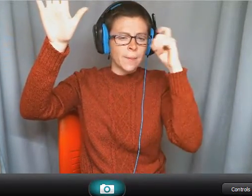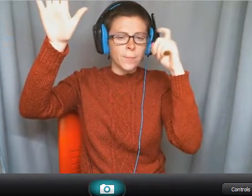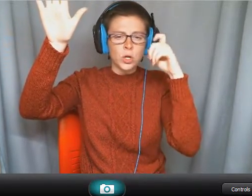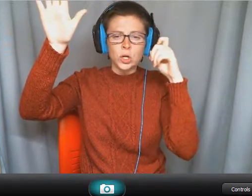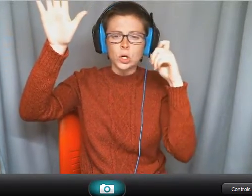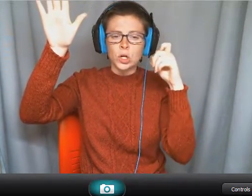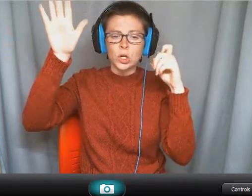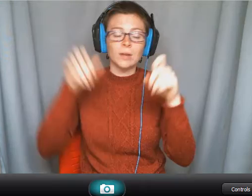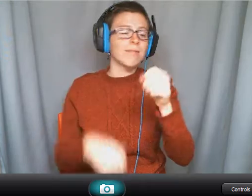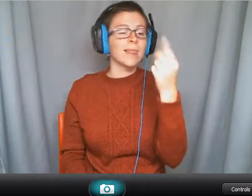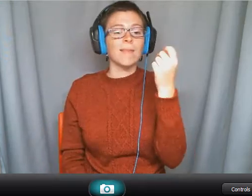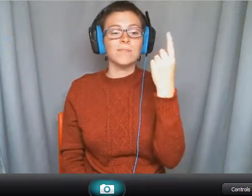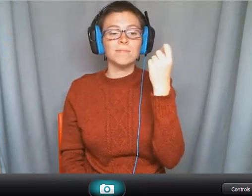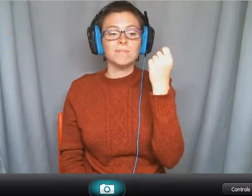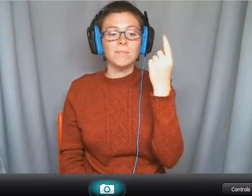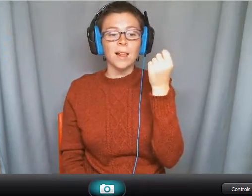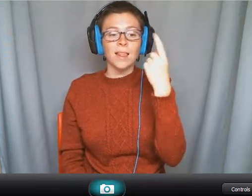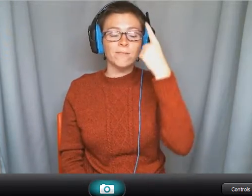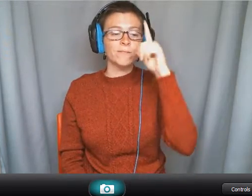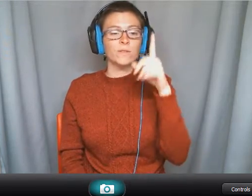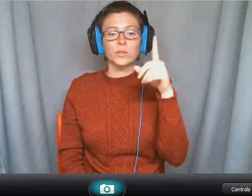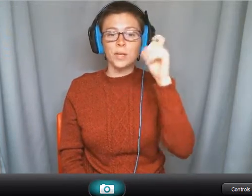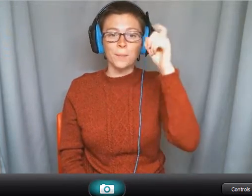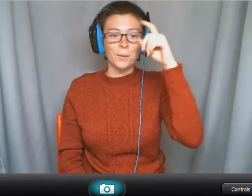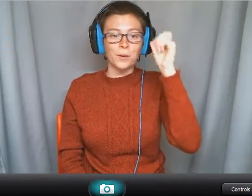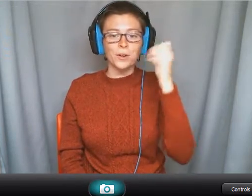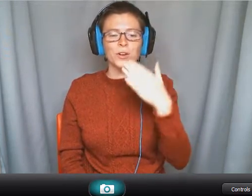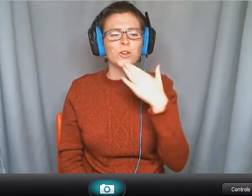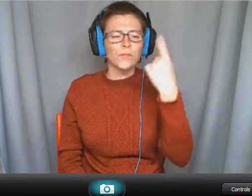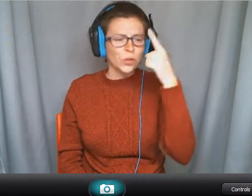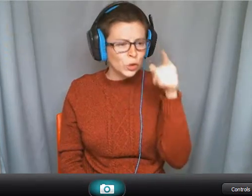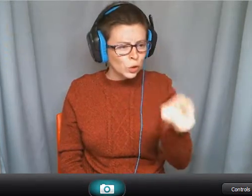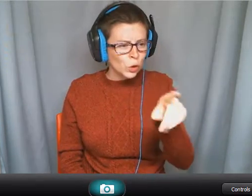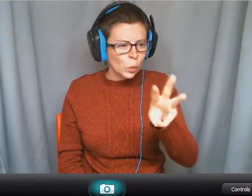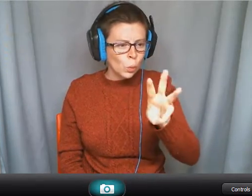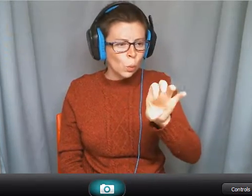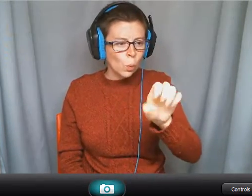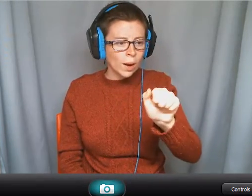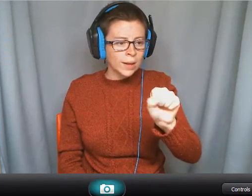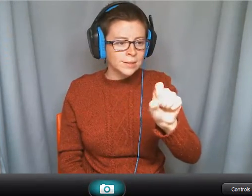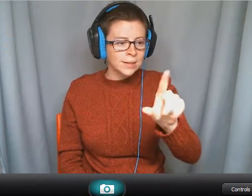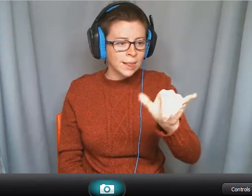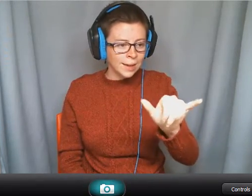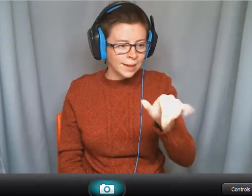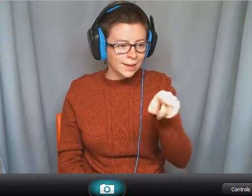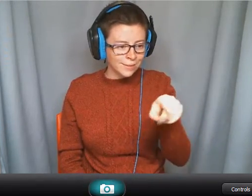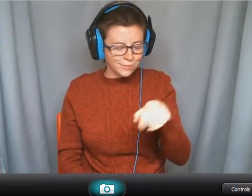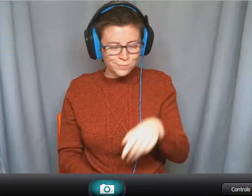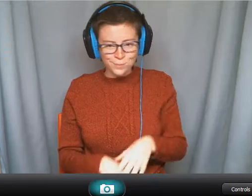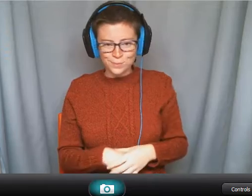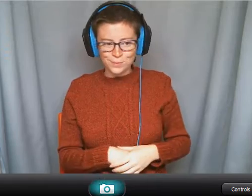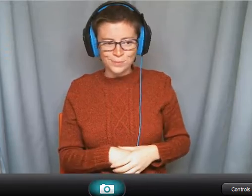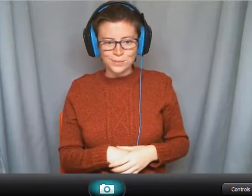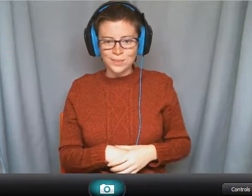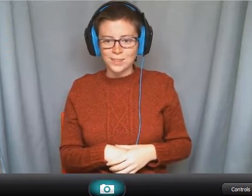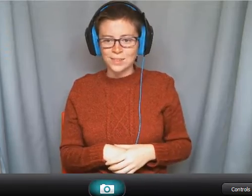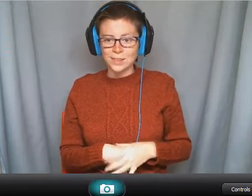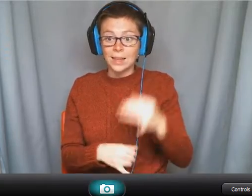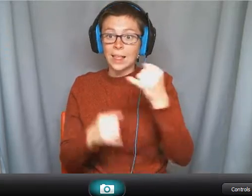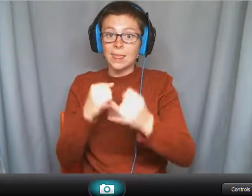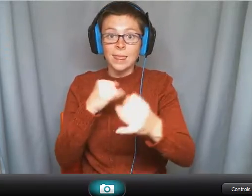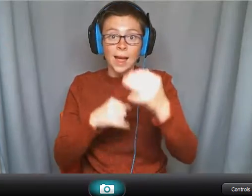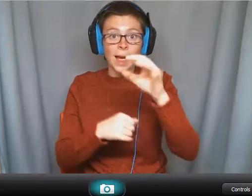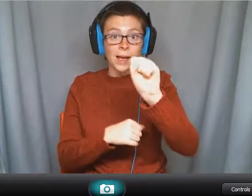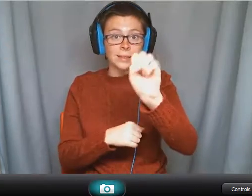yourself? 11. 11 for summer. Good for you, Wesley. I forgot myself. And the last season?